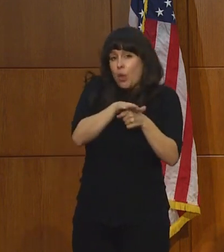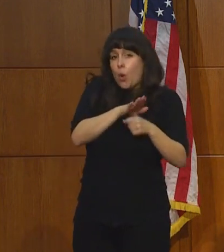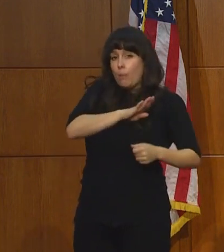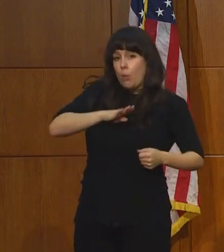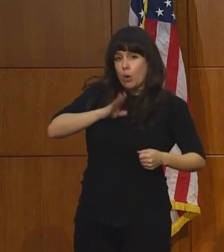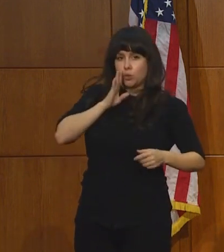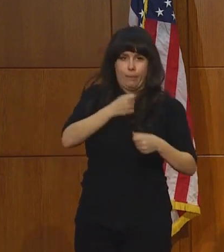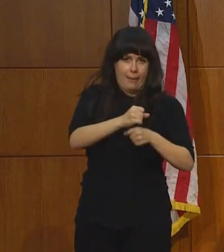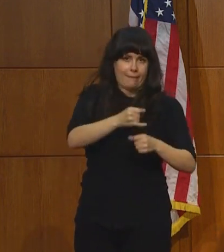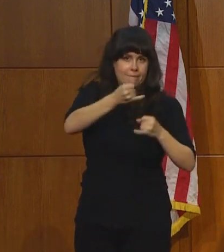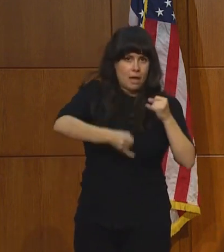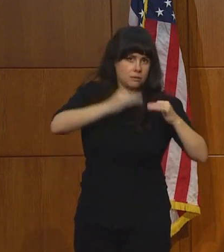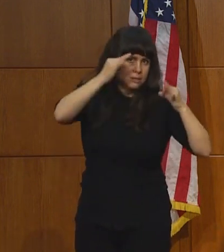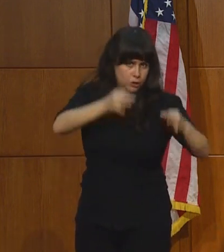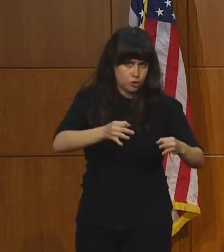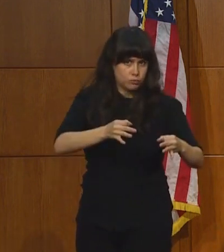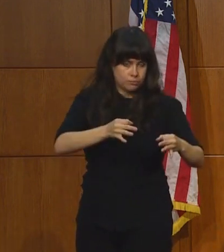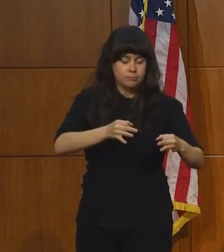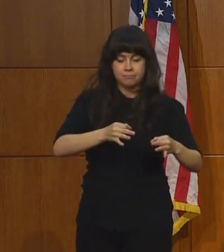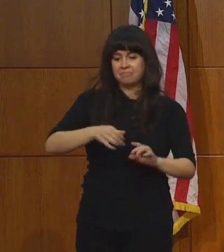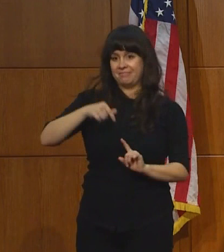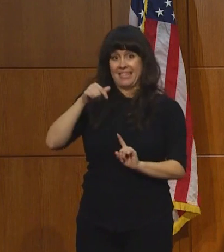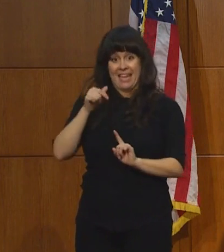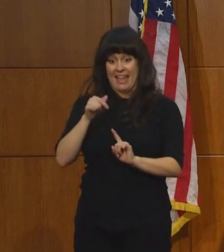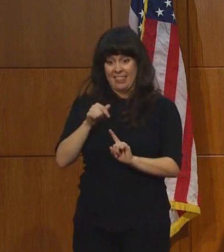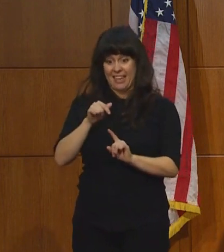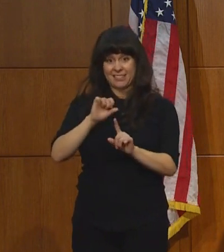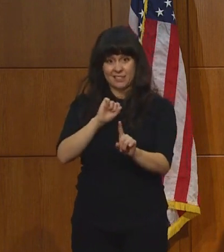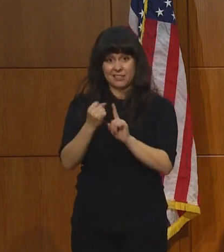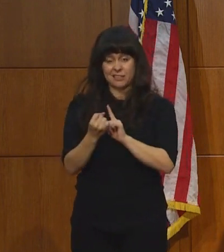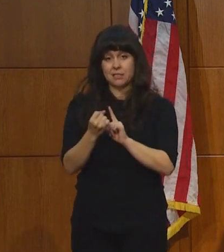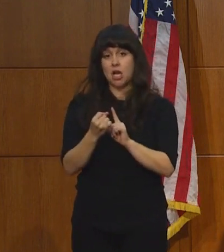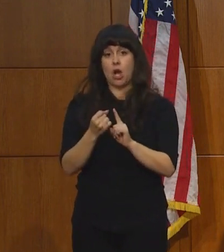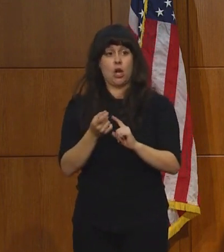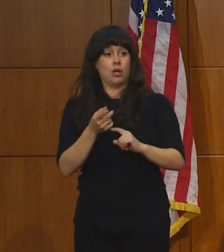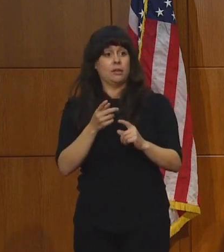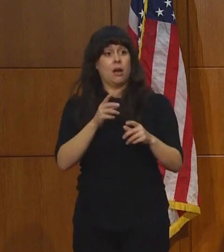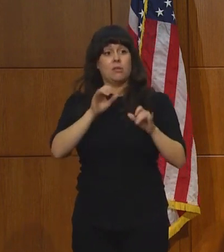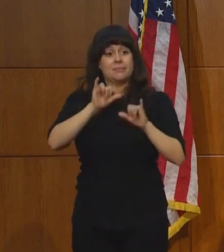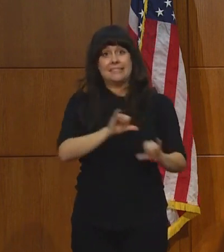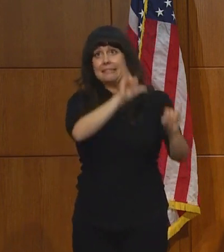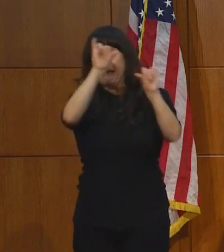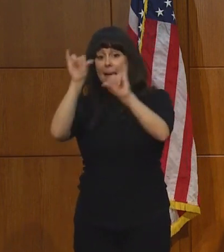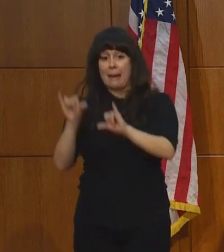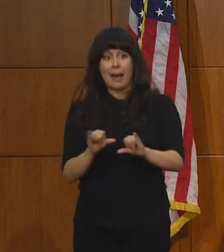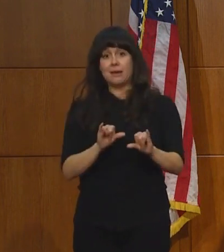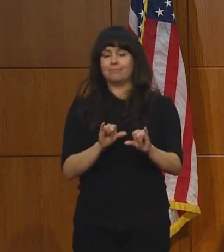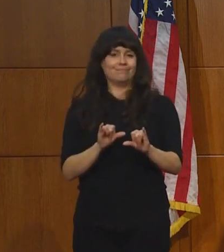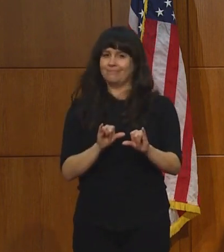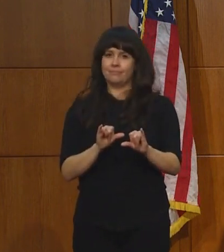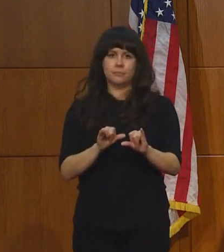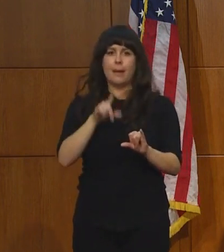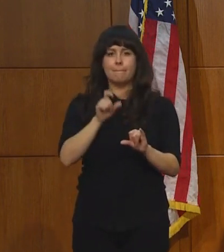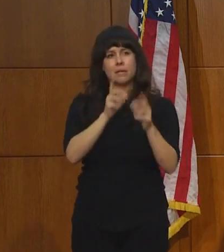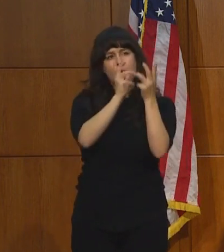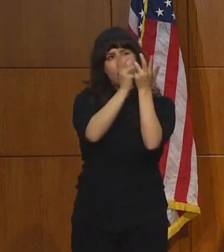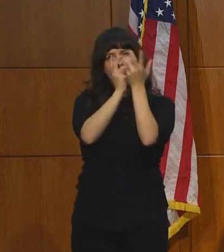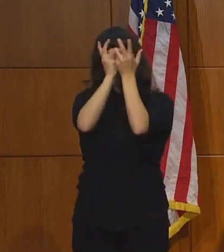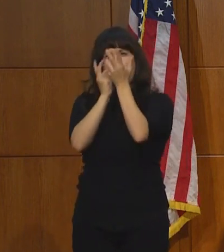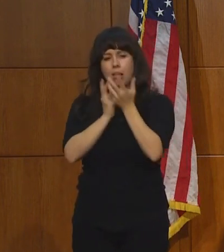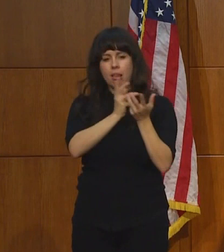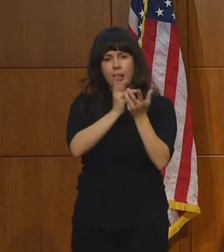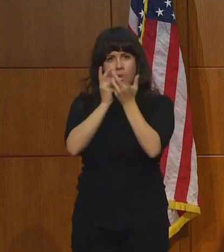decisions. In this case, one size does not fit all. Physical distancing will be a critical